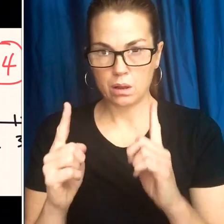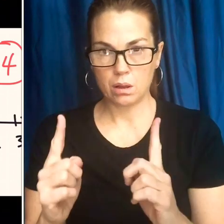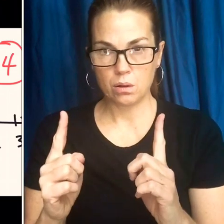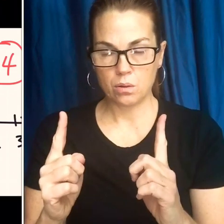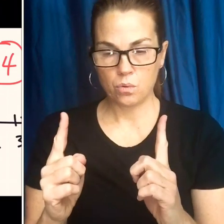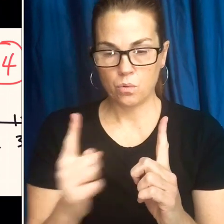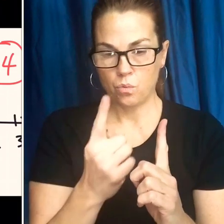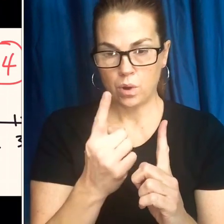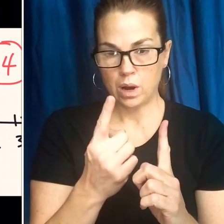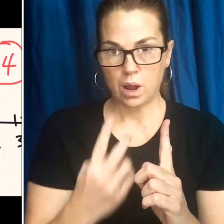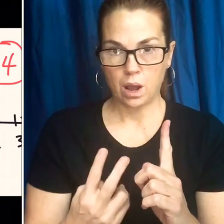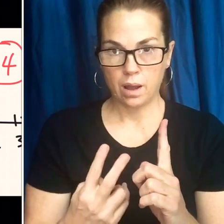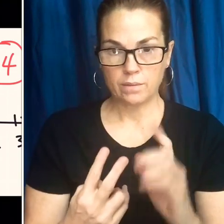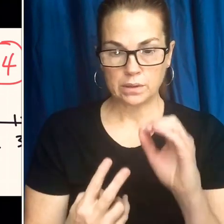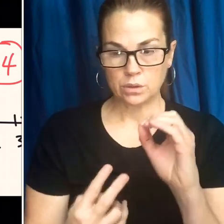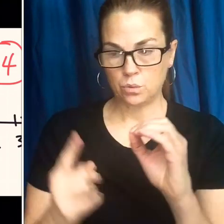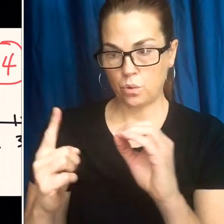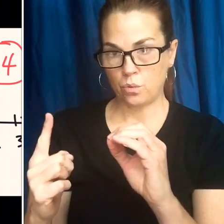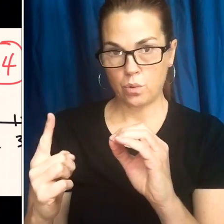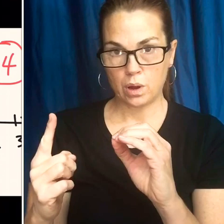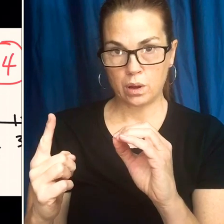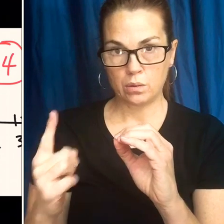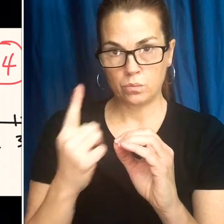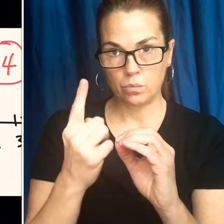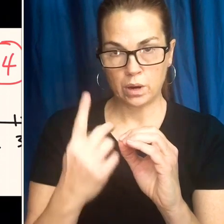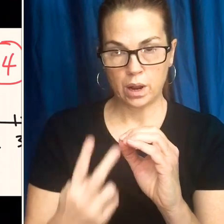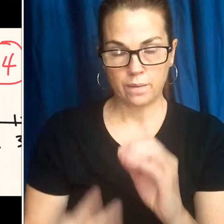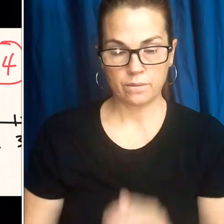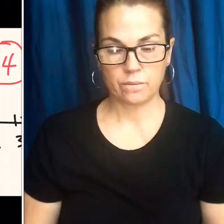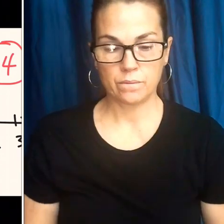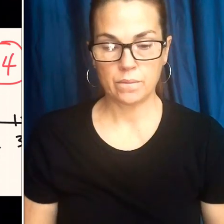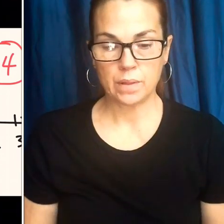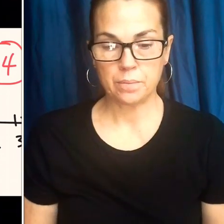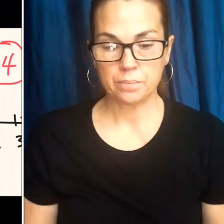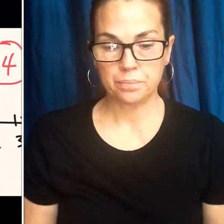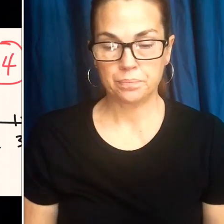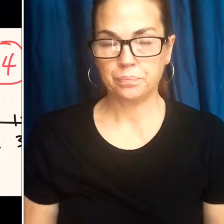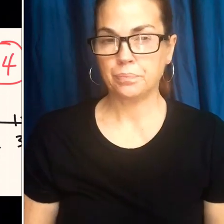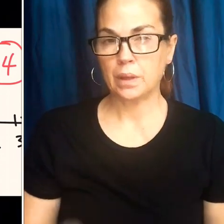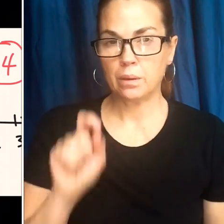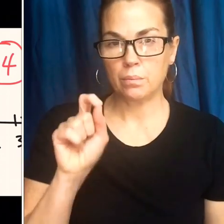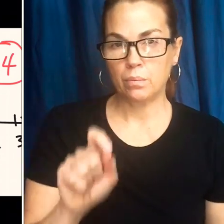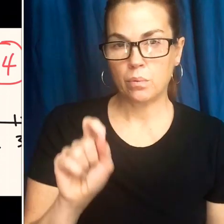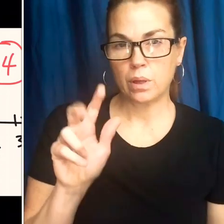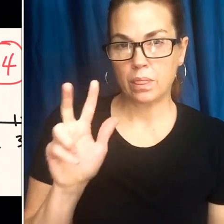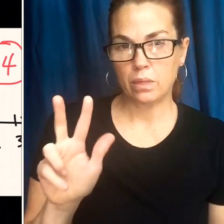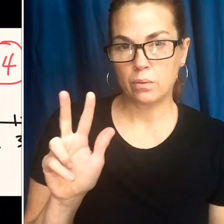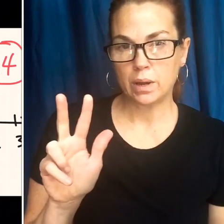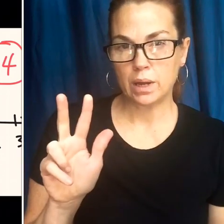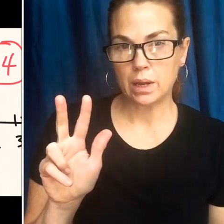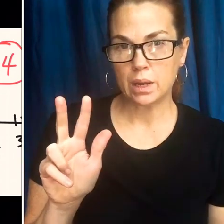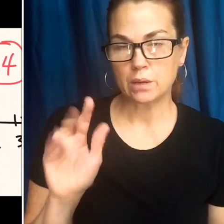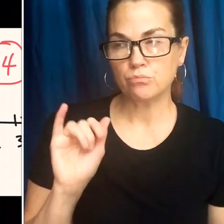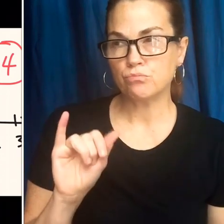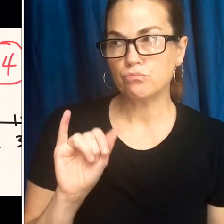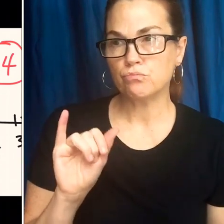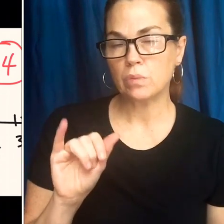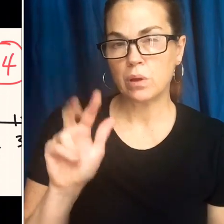0.3, or 3/10, all right? 3/10, 0.3